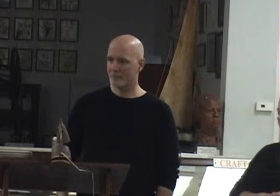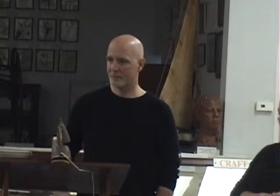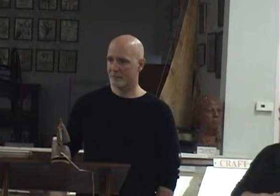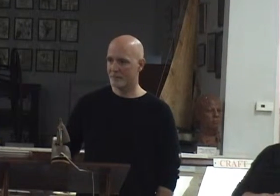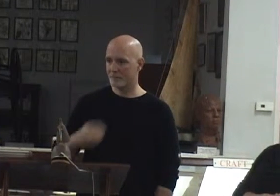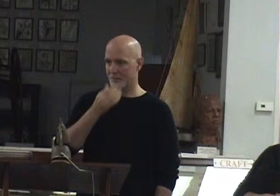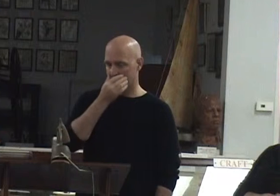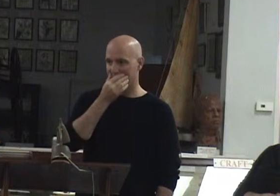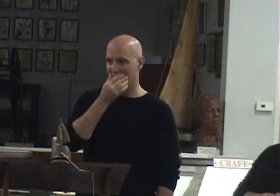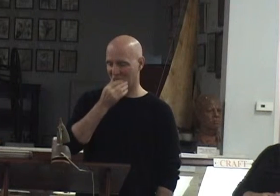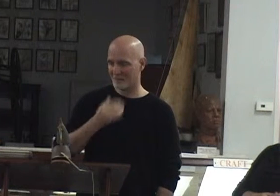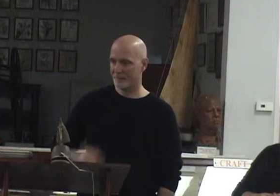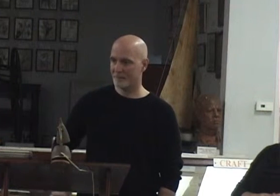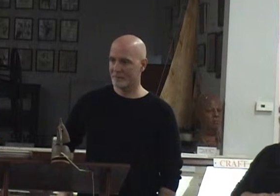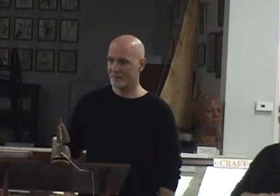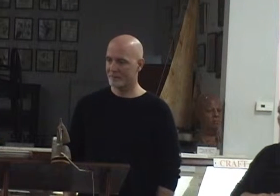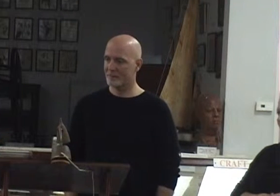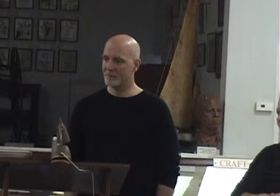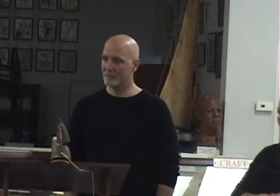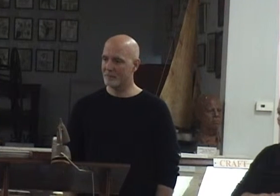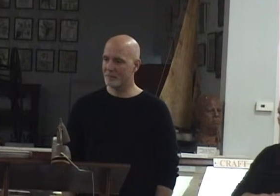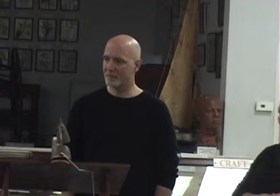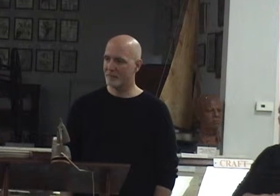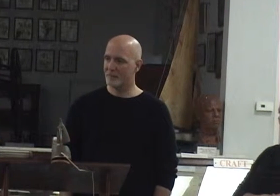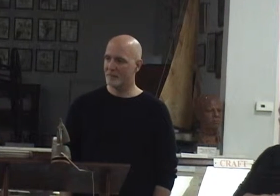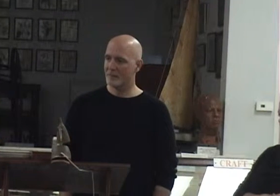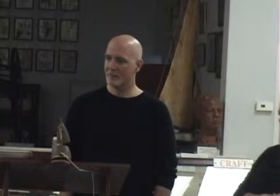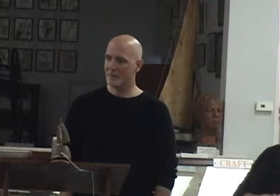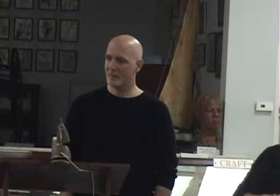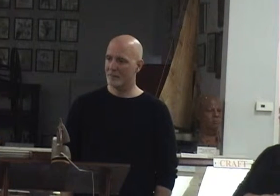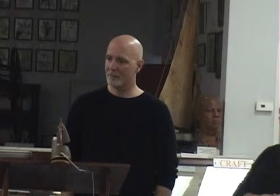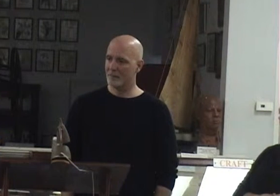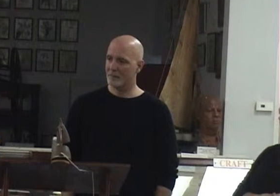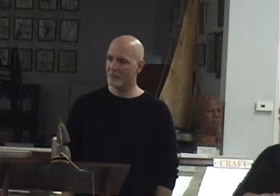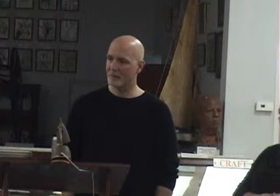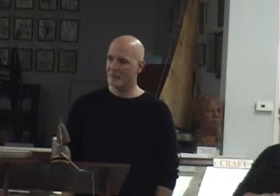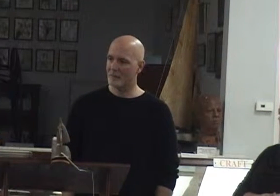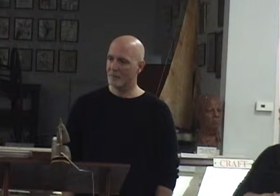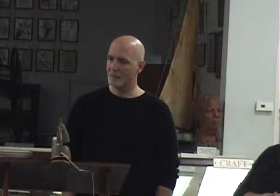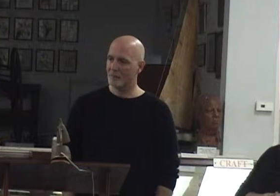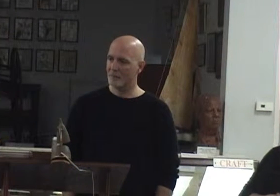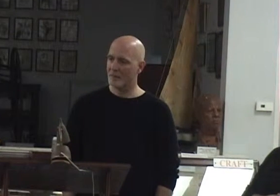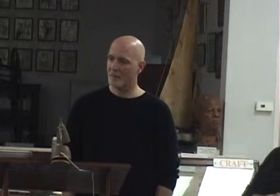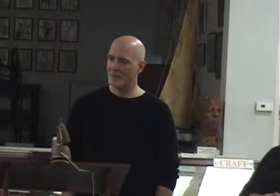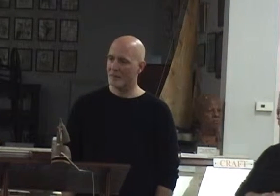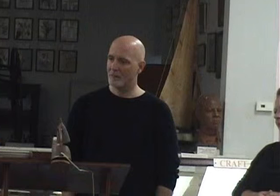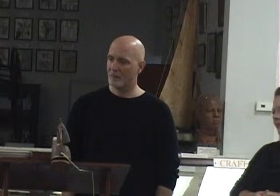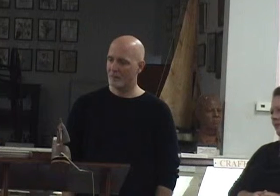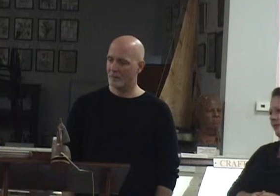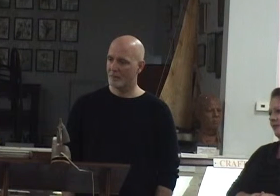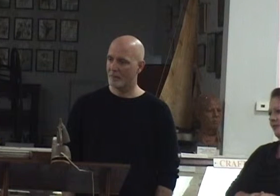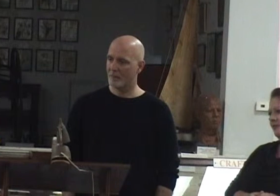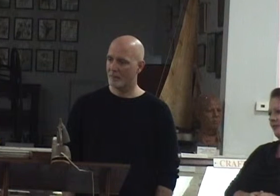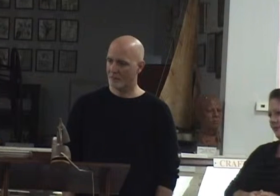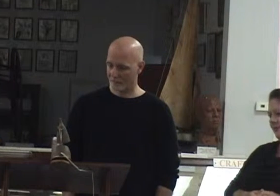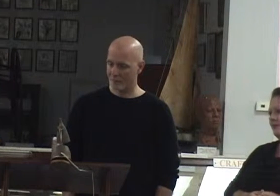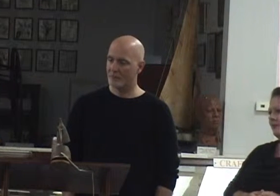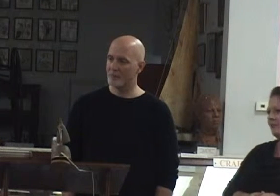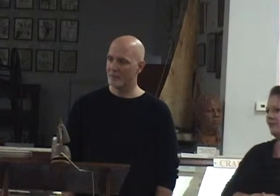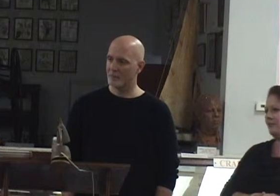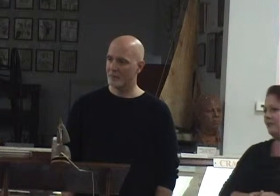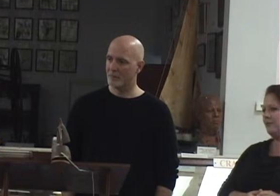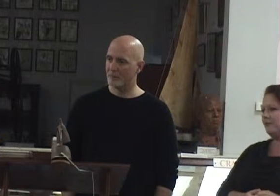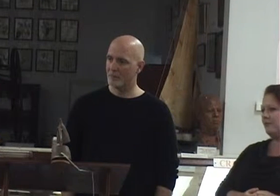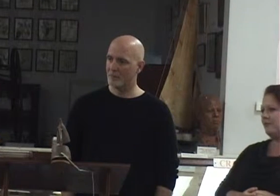the subject, you know, that has been written on general and so forth. But I just wanted, I know categories you